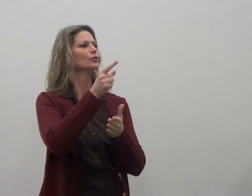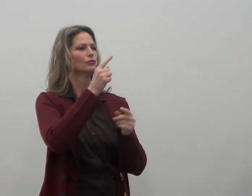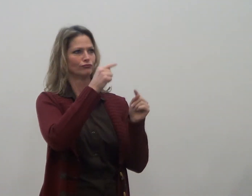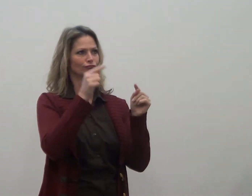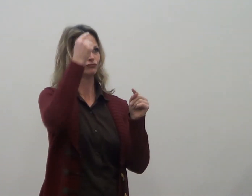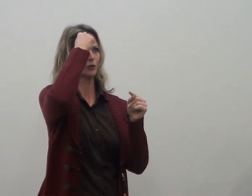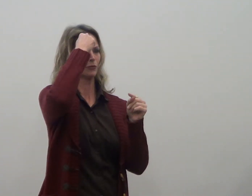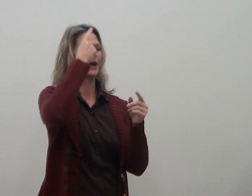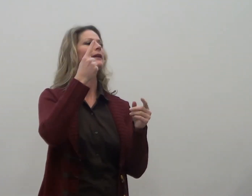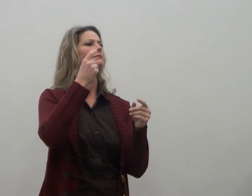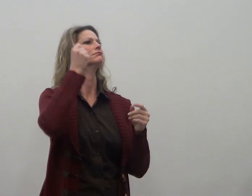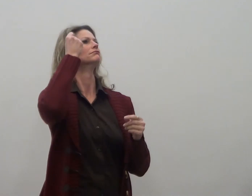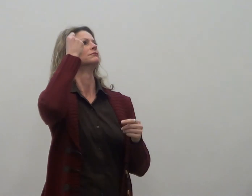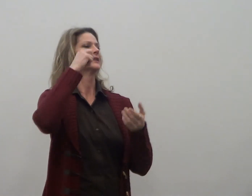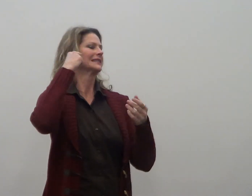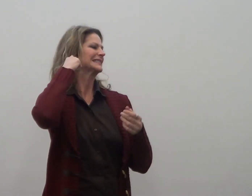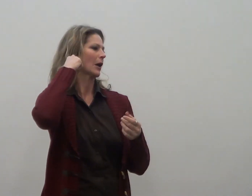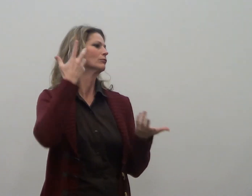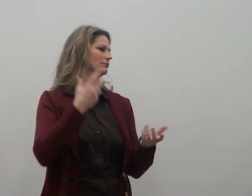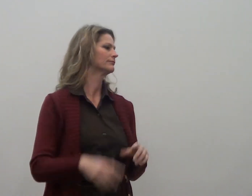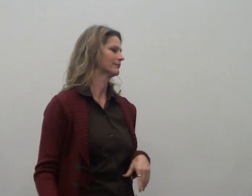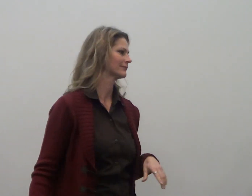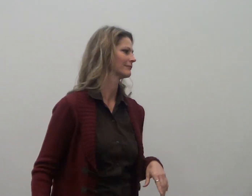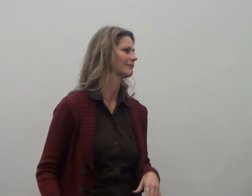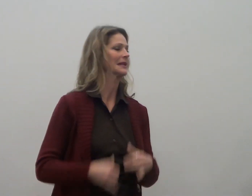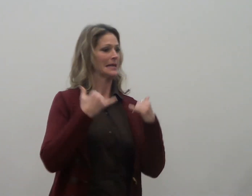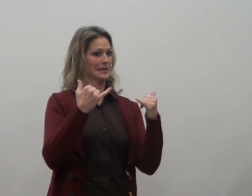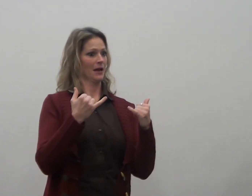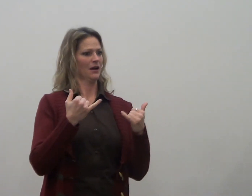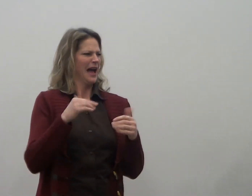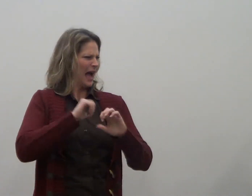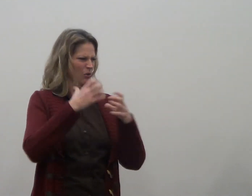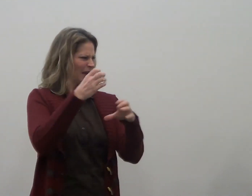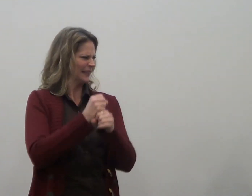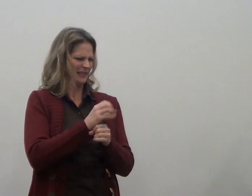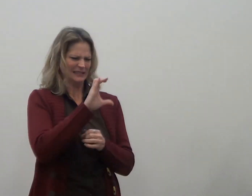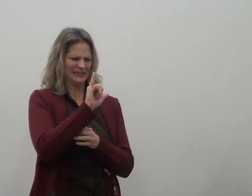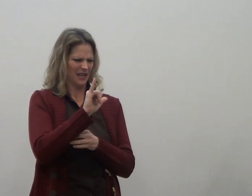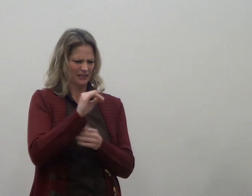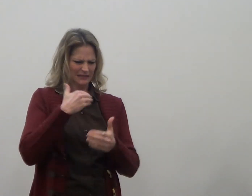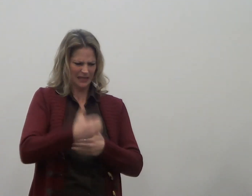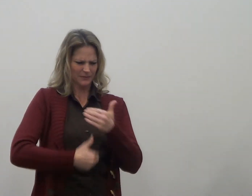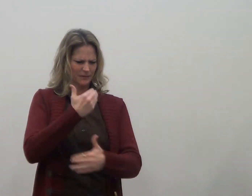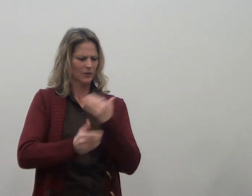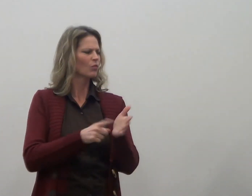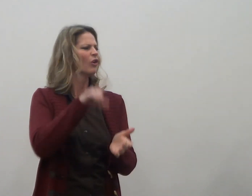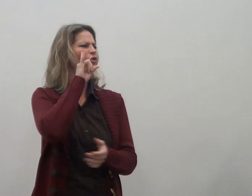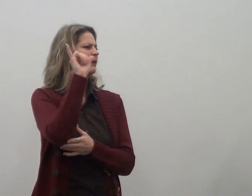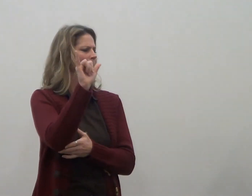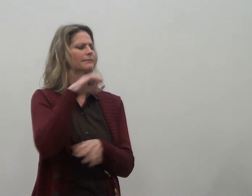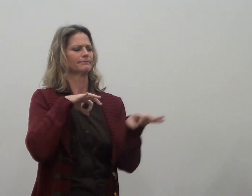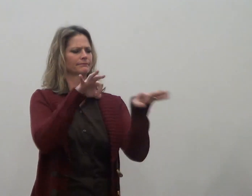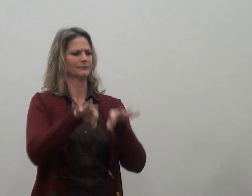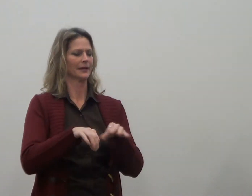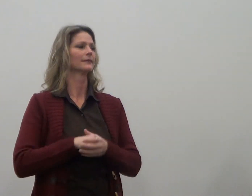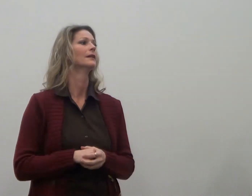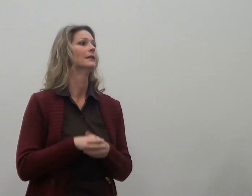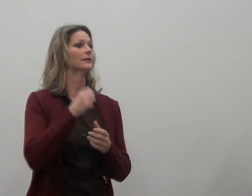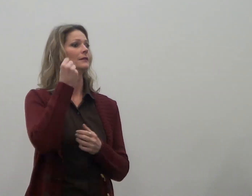And then I'm going to talk to you guys about the steps about getting a cochlear implant and what happens after. To get a cochlear implant, you first